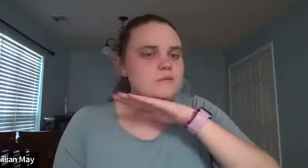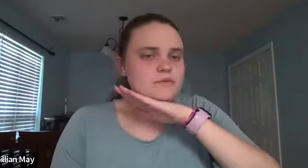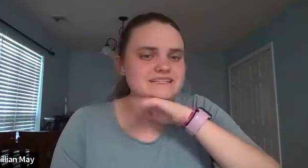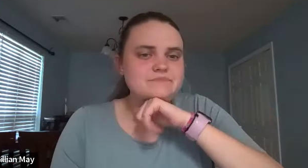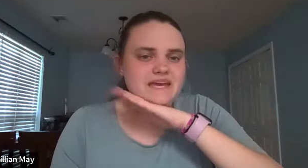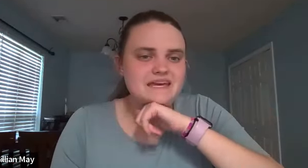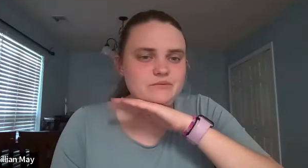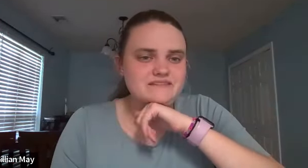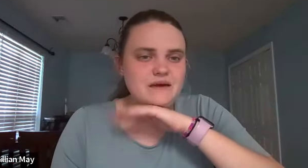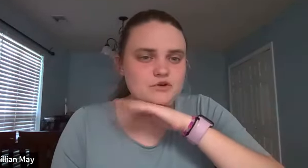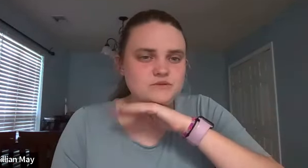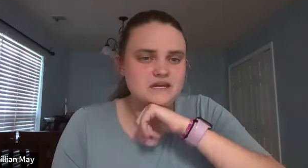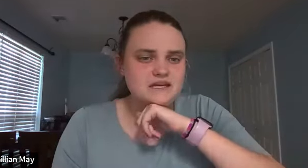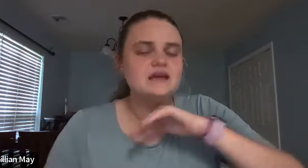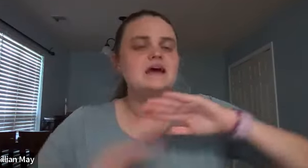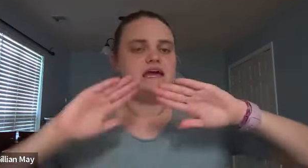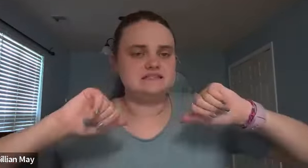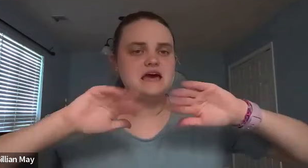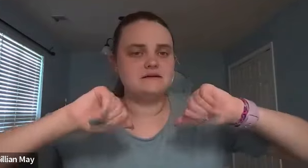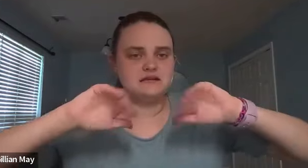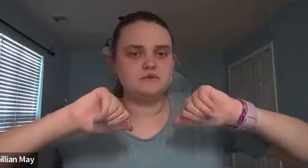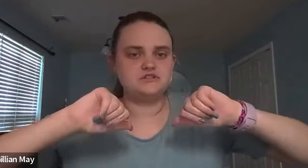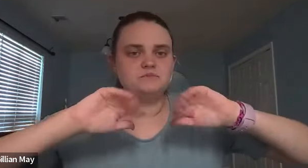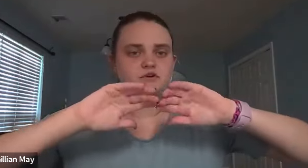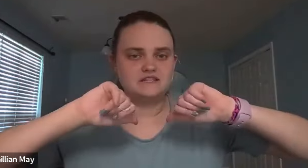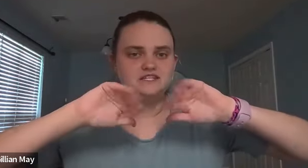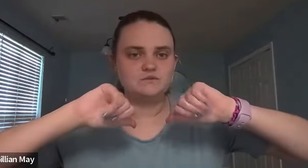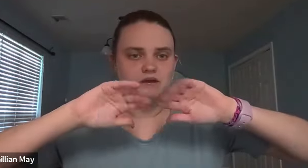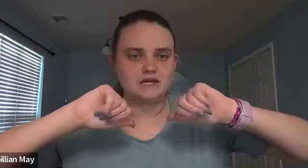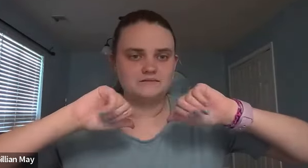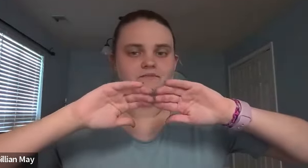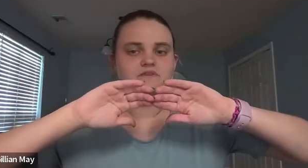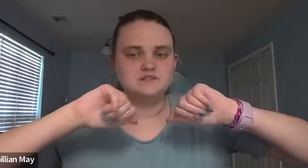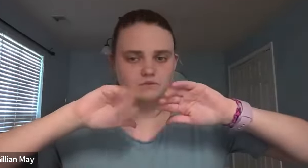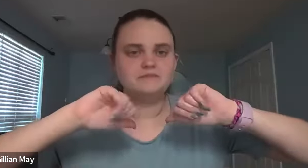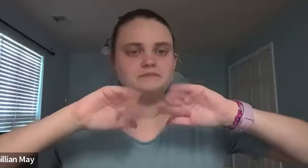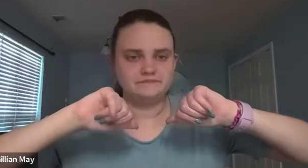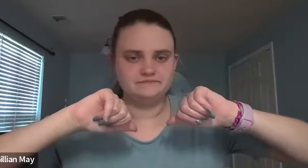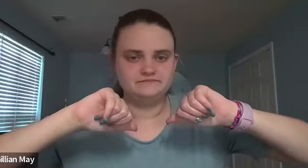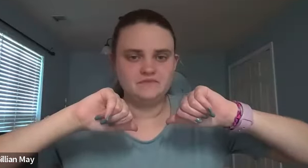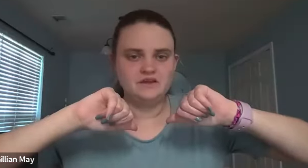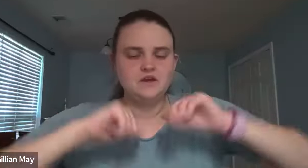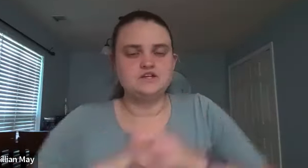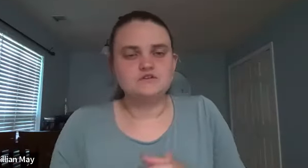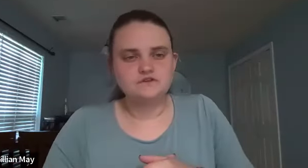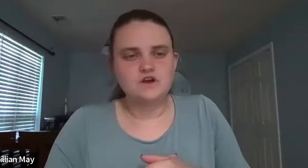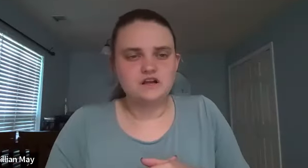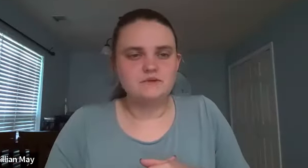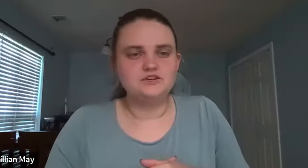when we did pig, we did that motion with pig. It's that same motion with both hands, swimming, swimming. Mm-hmm. So if you're talking about, you